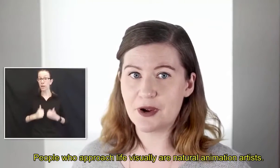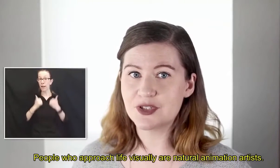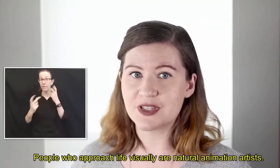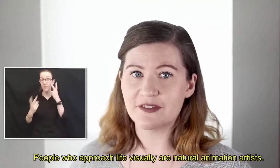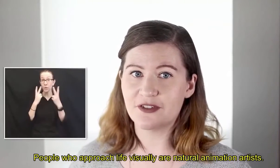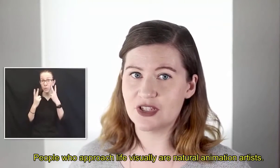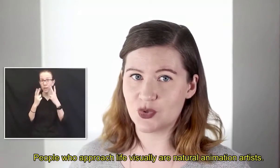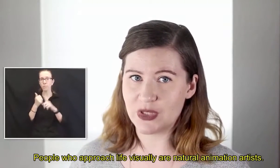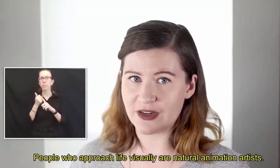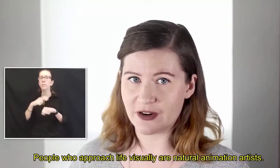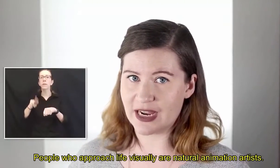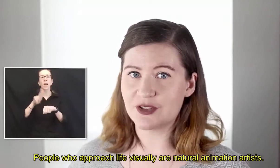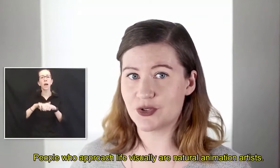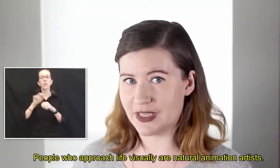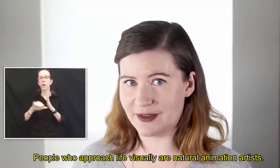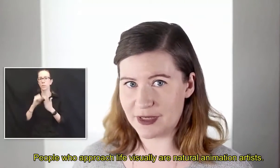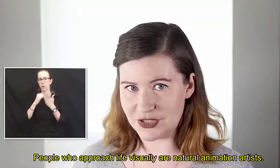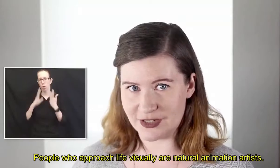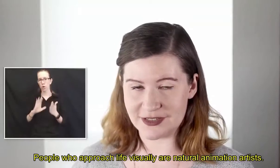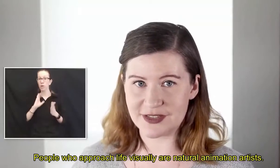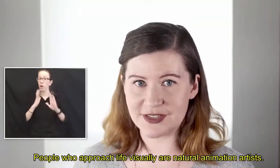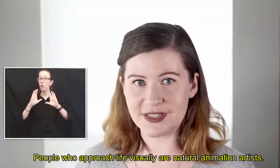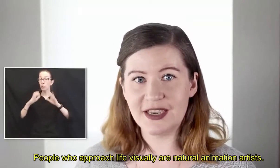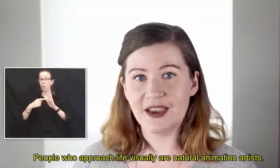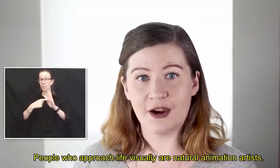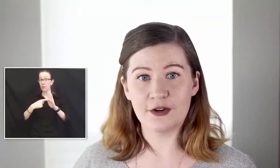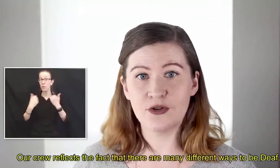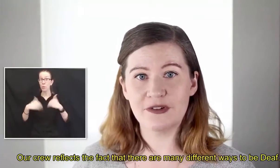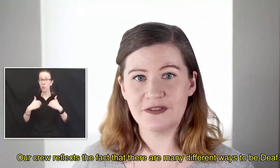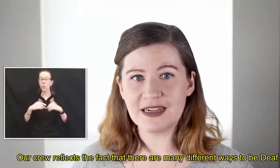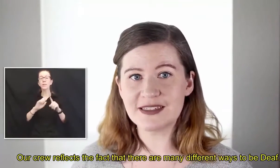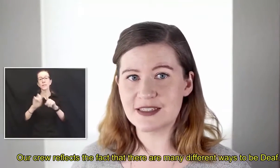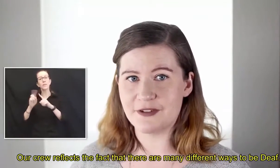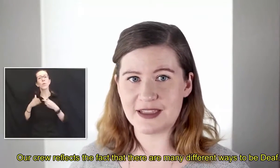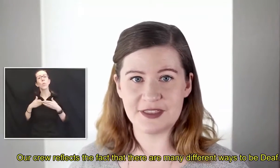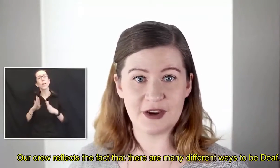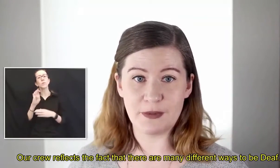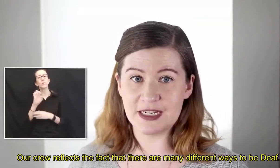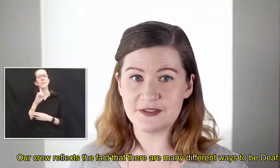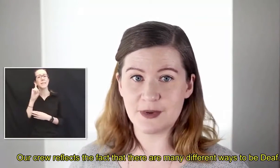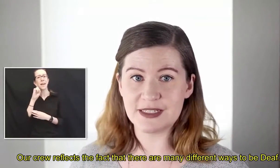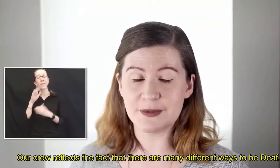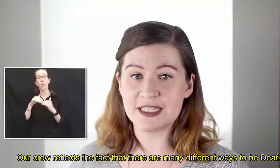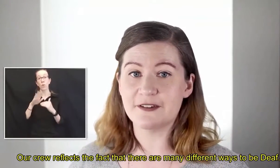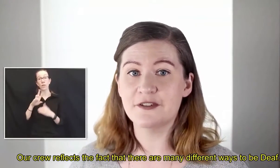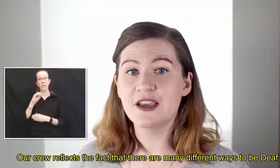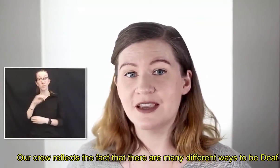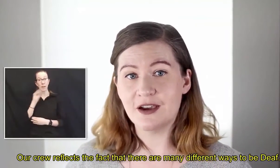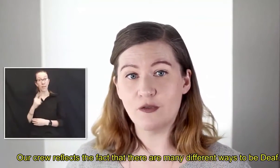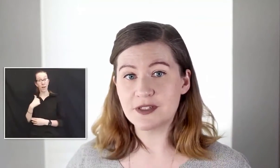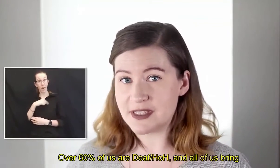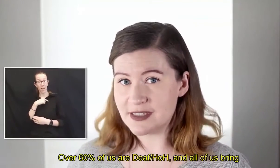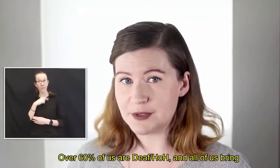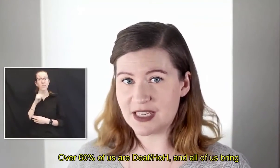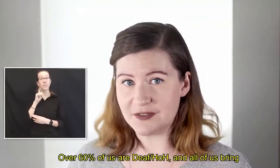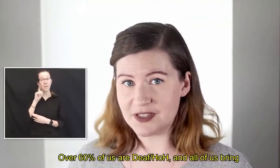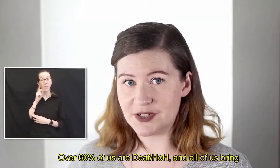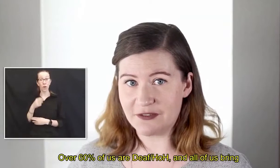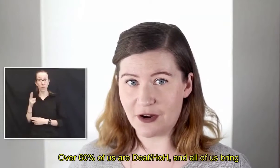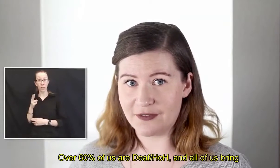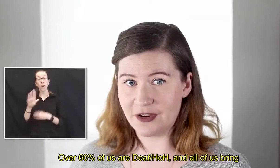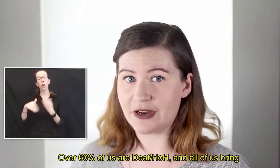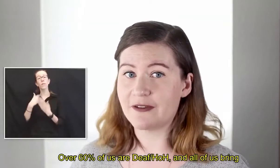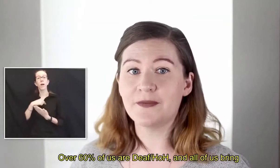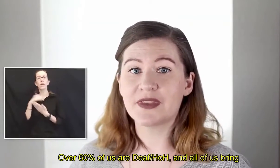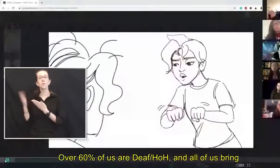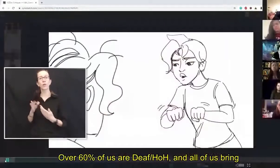People who approach life visually are natural animation artists. Our crew reflects the fact that there are many different ways to be deaf. Over 60% of